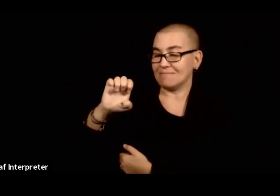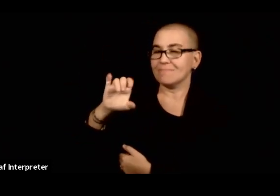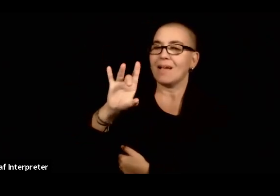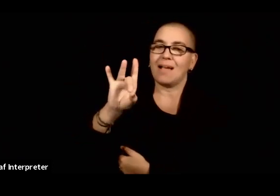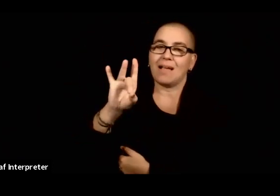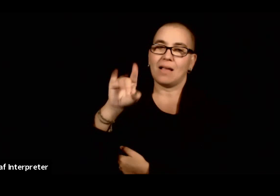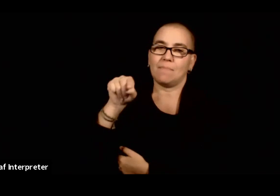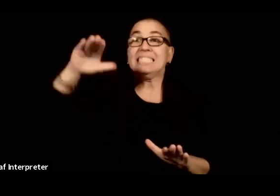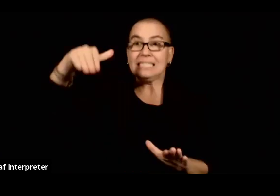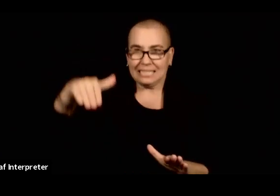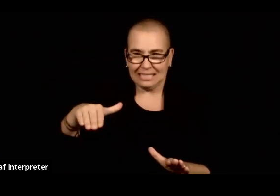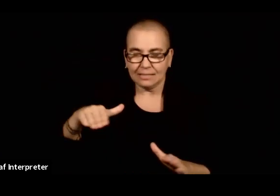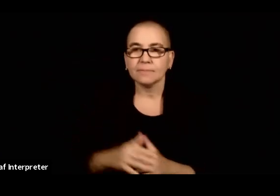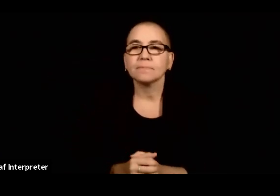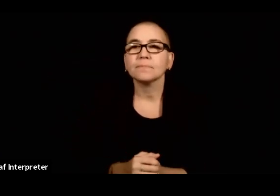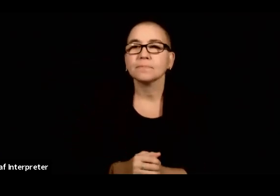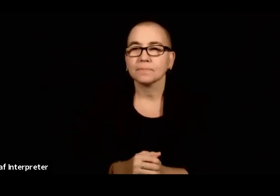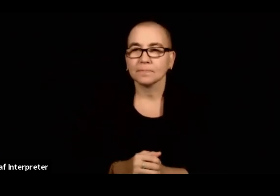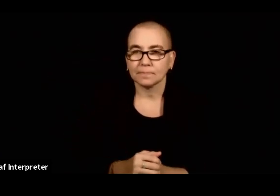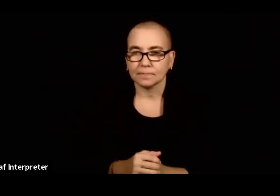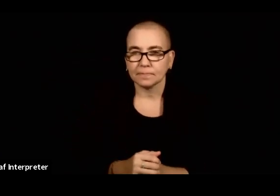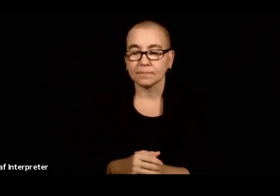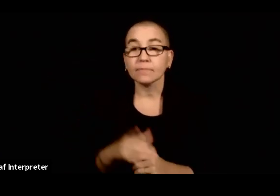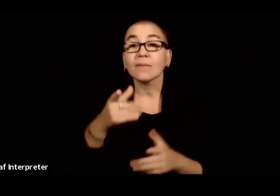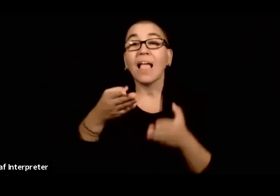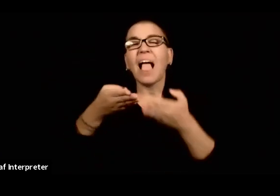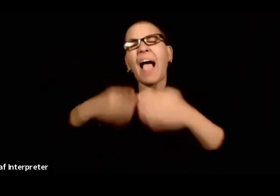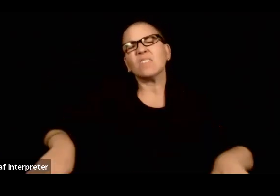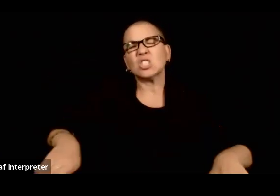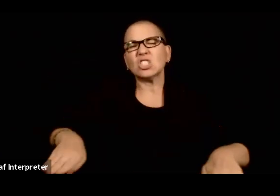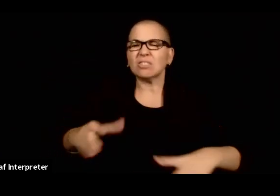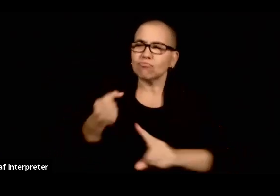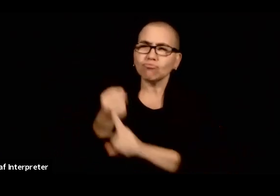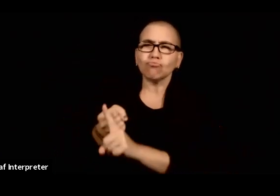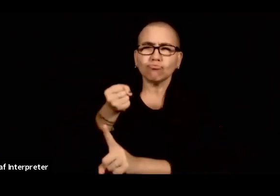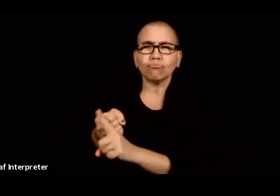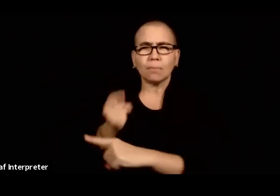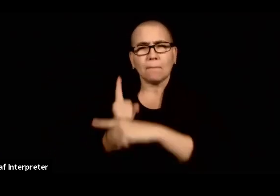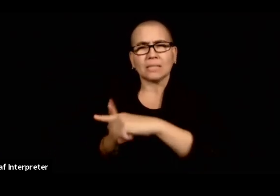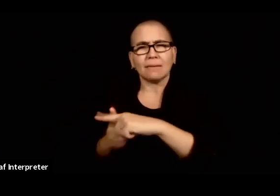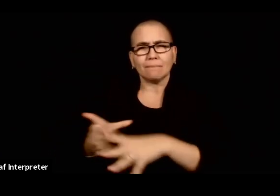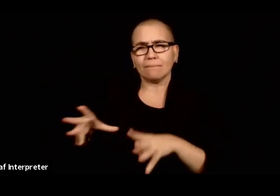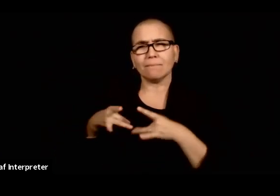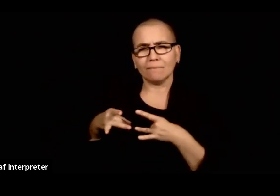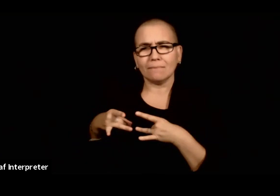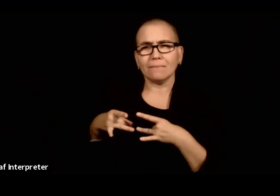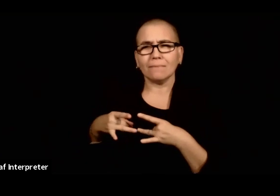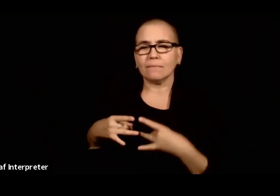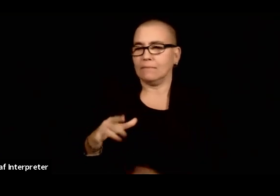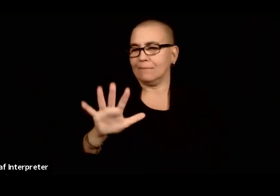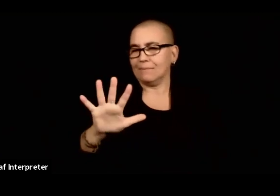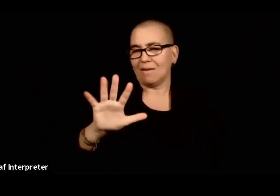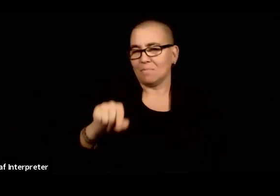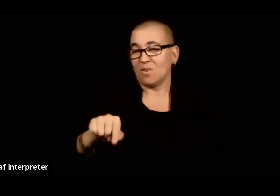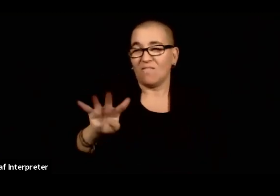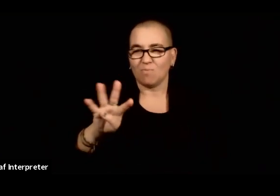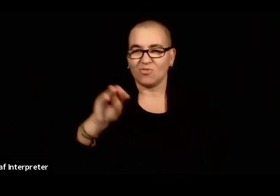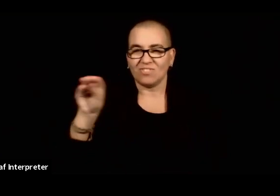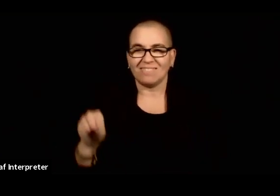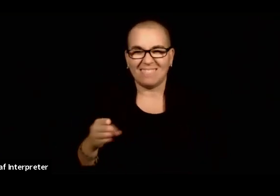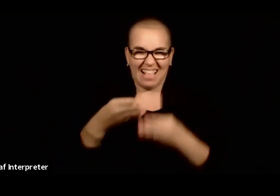has fallen to increase and is now at 5.4%, which is up from 5.2% a